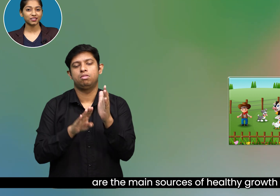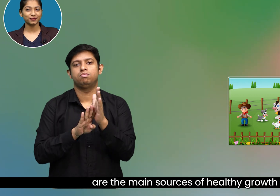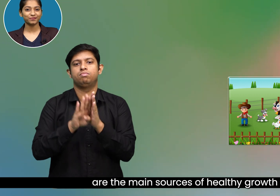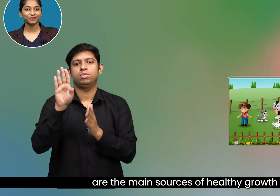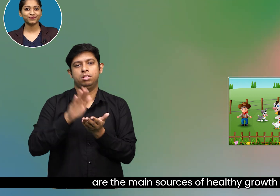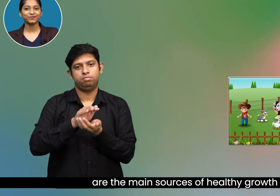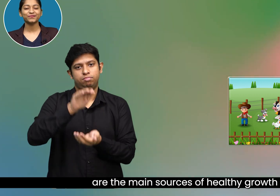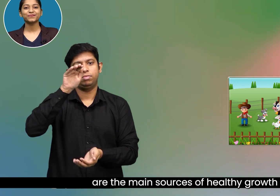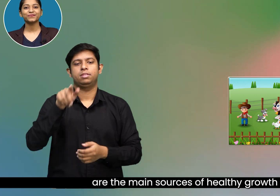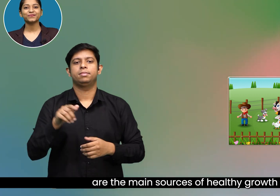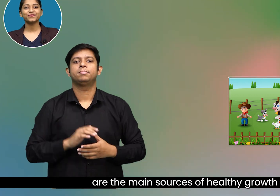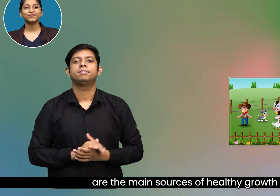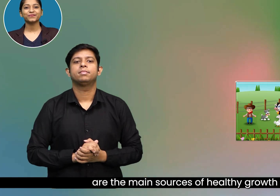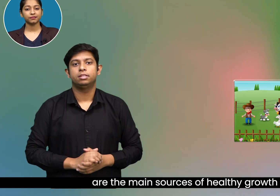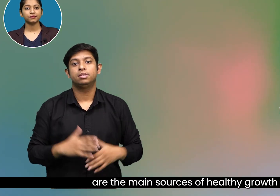growth.